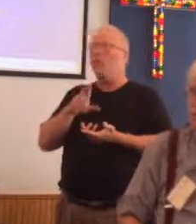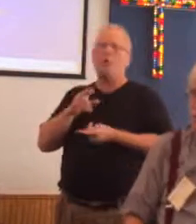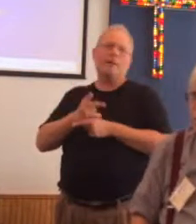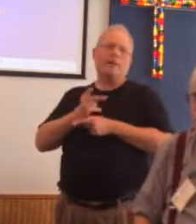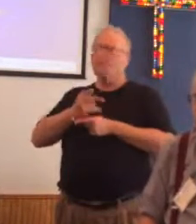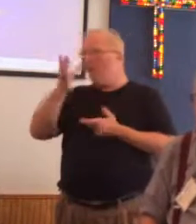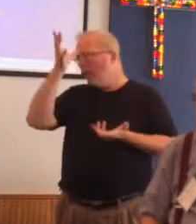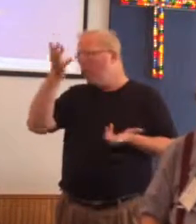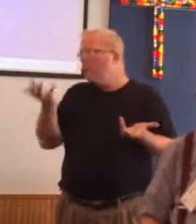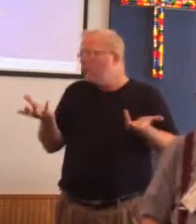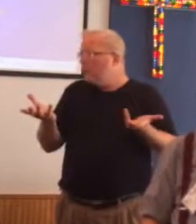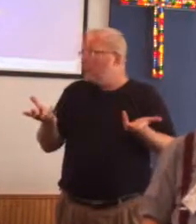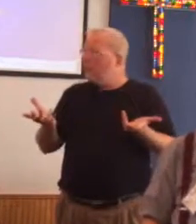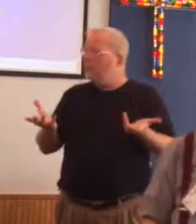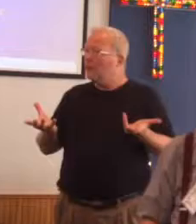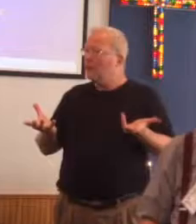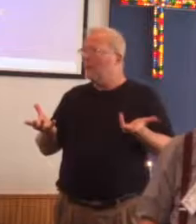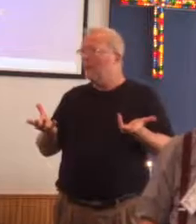What do you do?